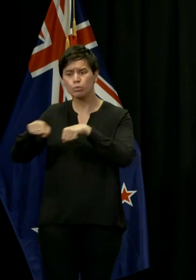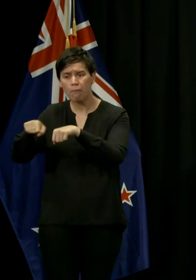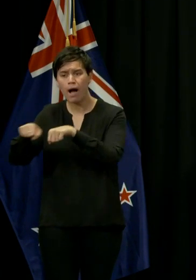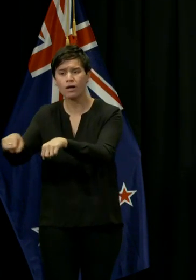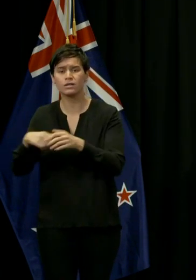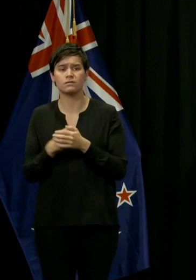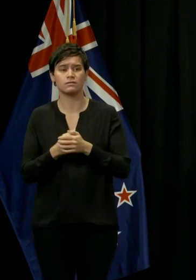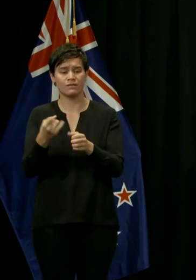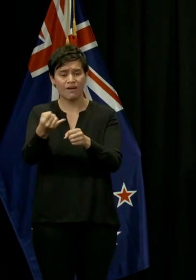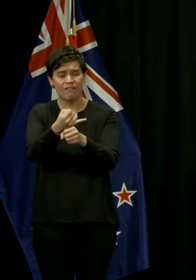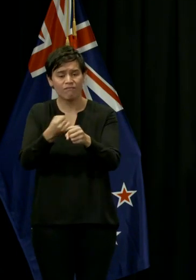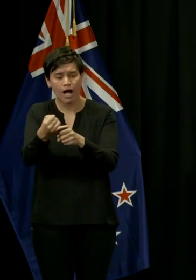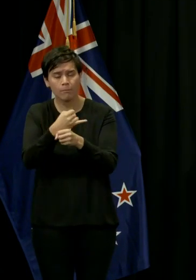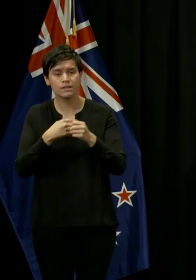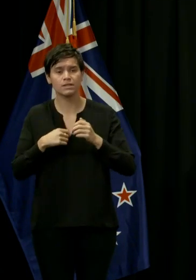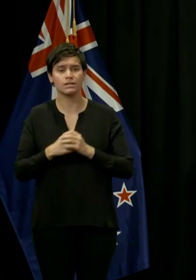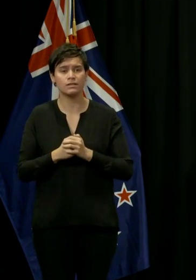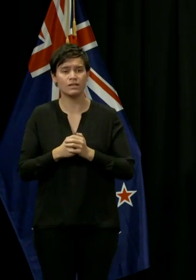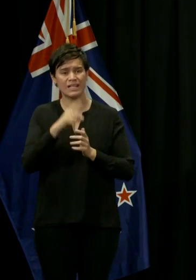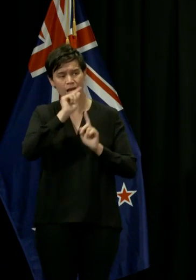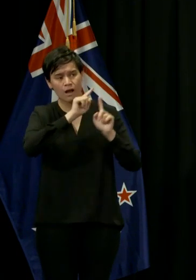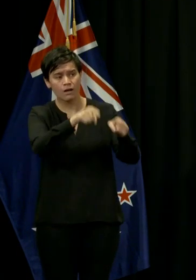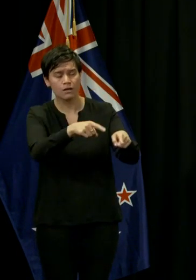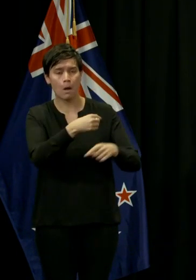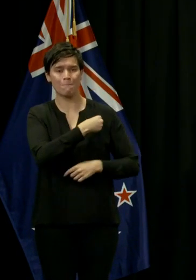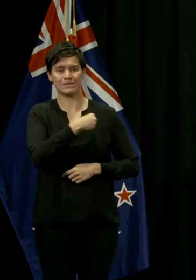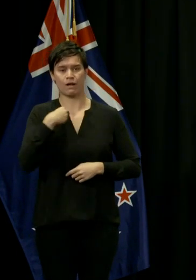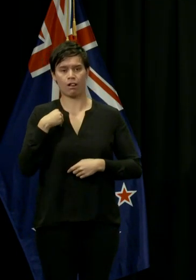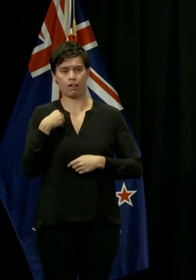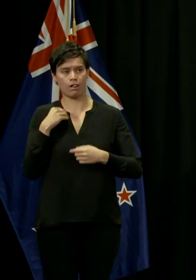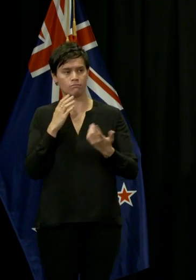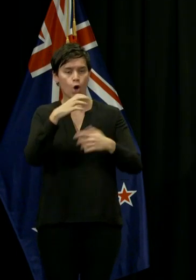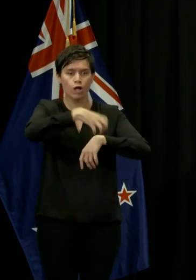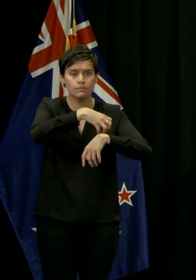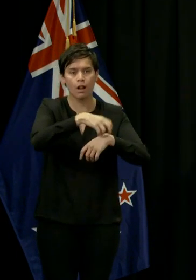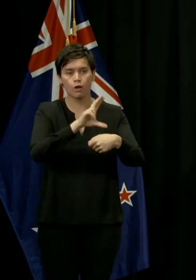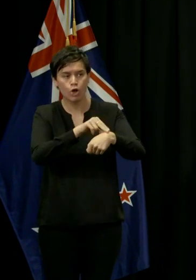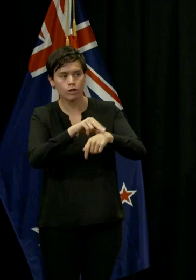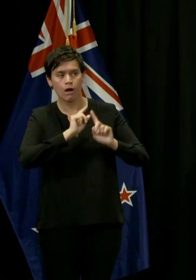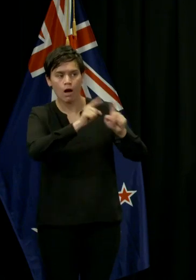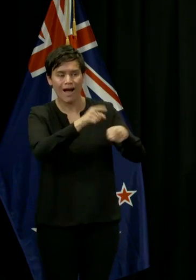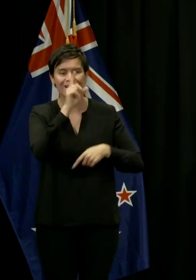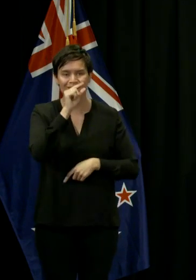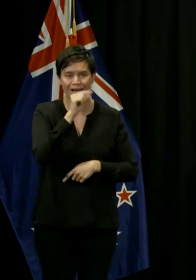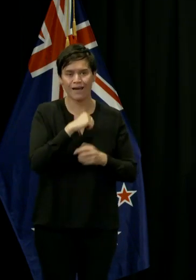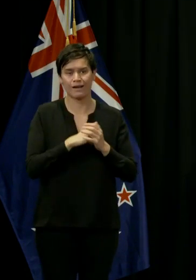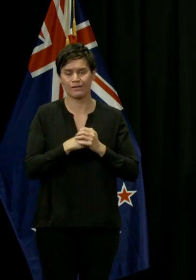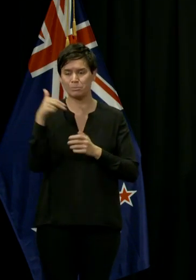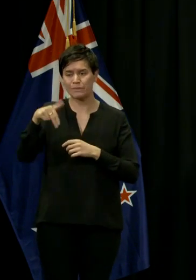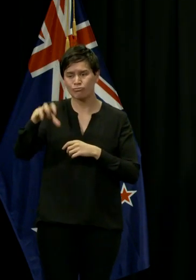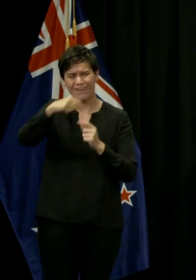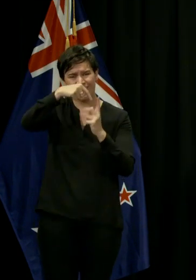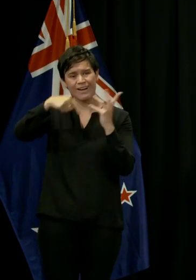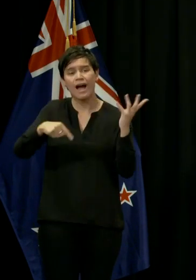pharmaceutical products will be available. You will be able to access medical services. If we, after those 4 weeks, have